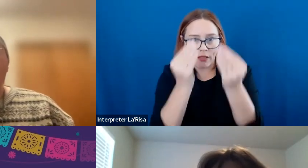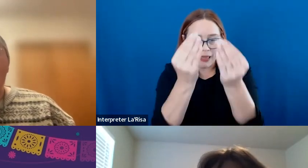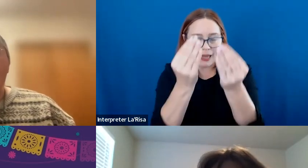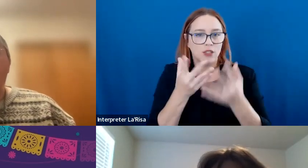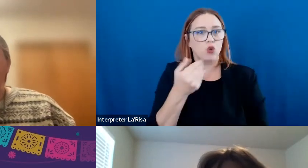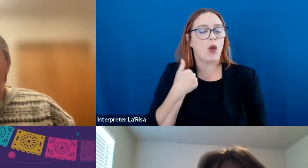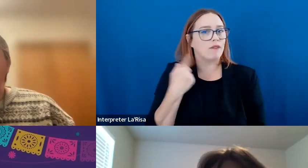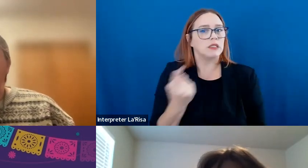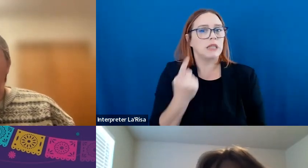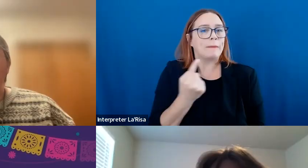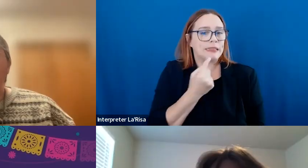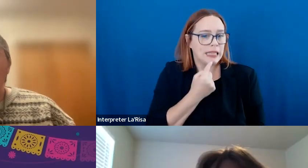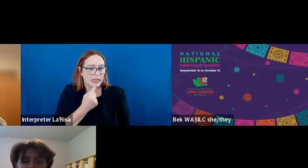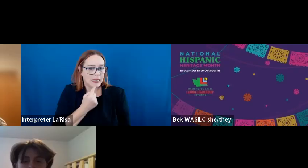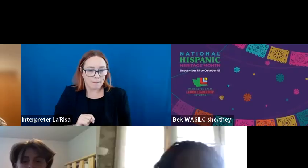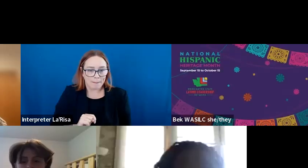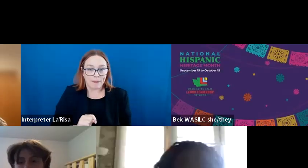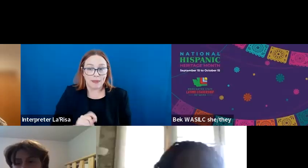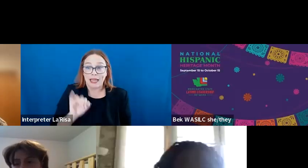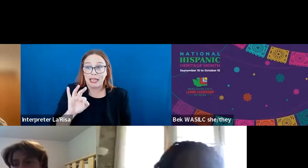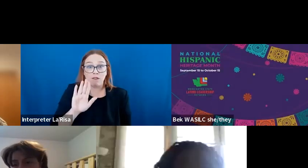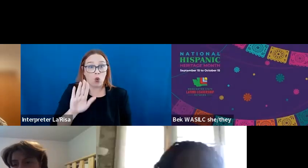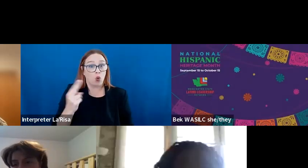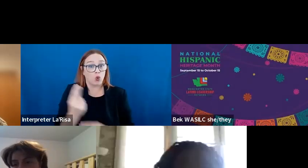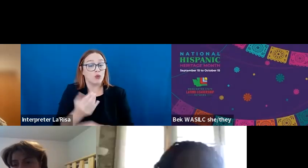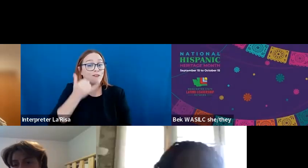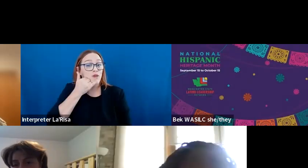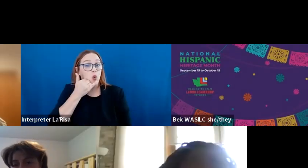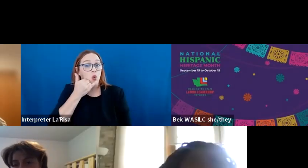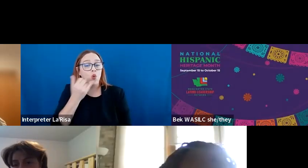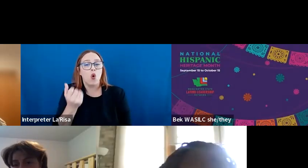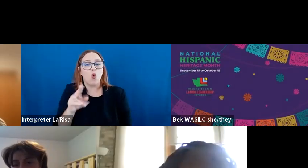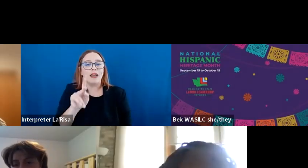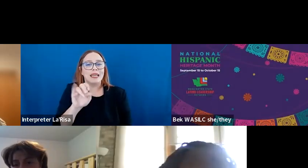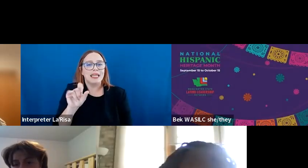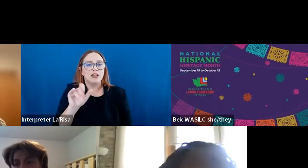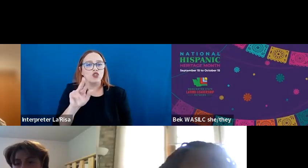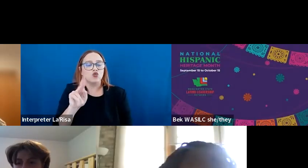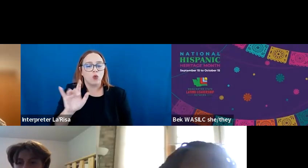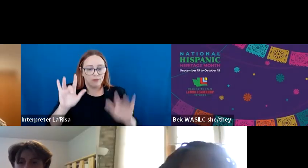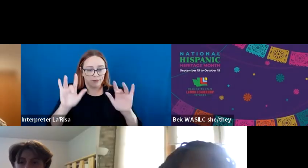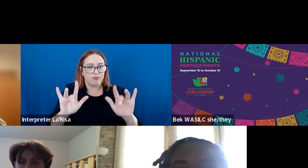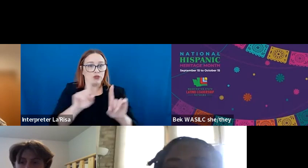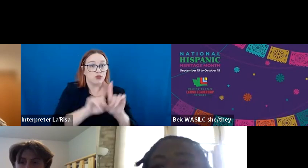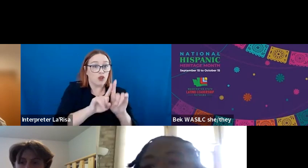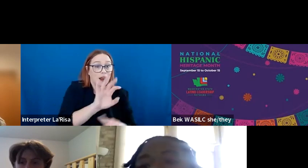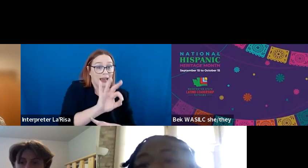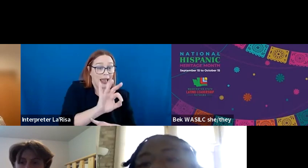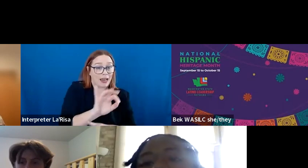the phone today or using keystrokes, we ask that you press *9 or Alt-Y on your keypad to raise your